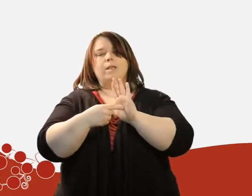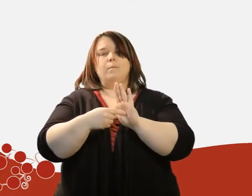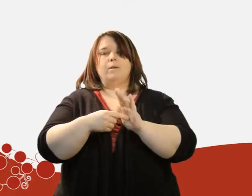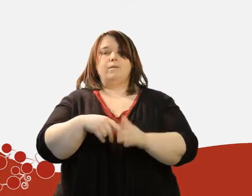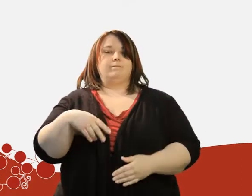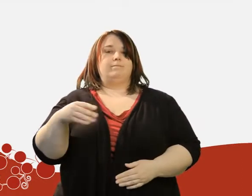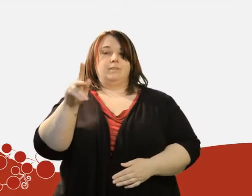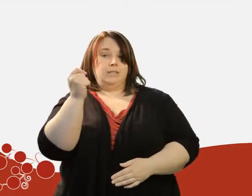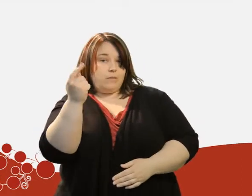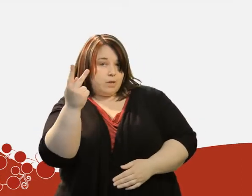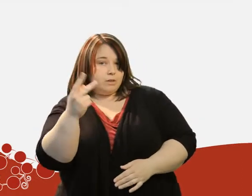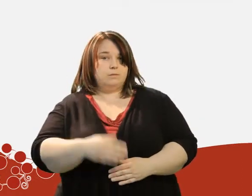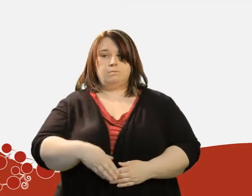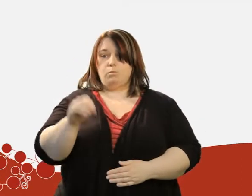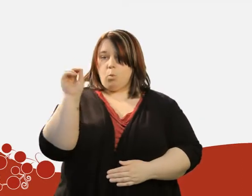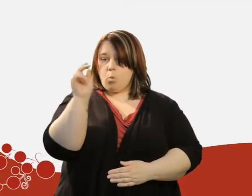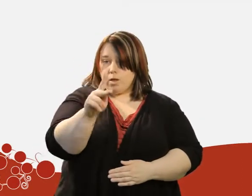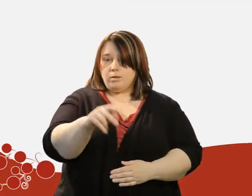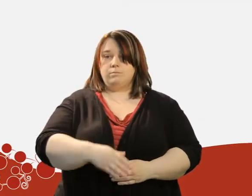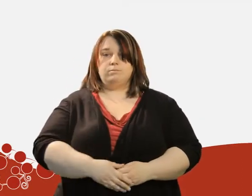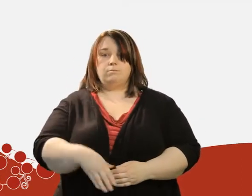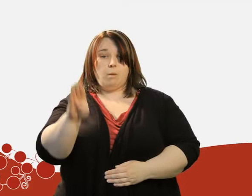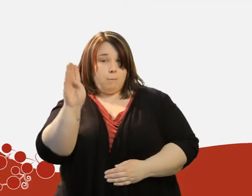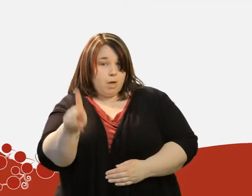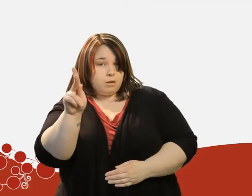For example, the sign for TV, OK, or bank.